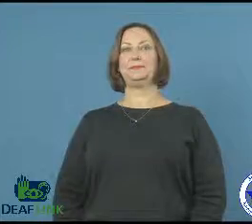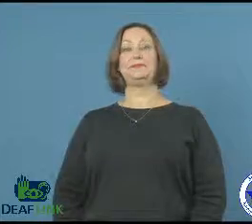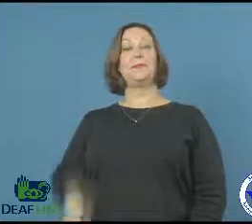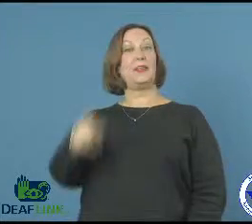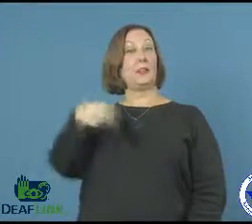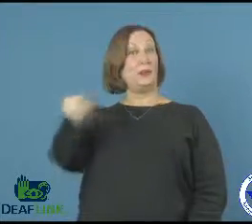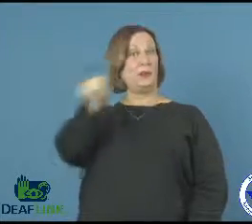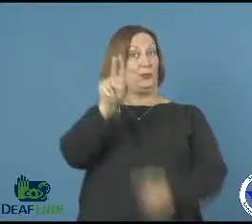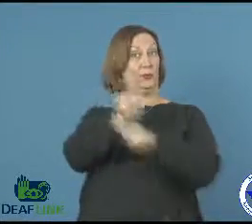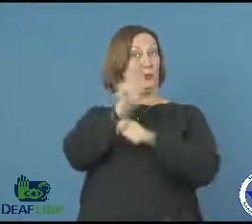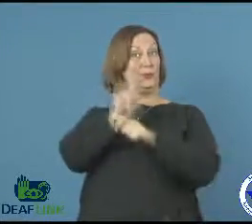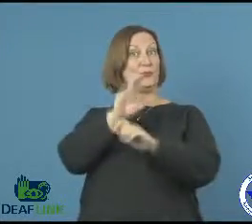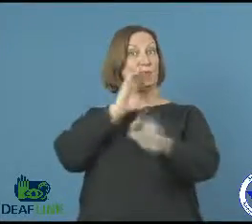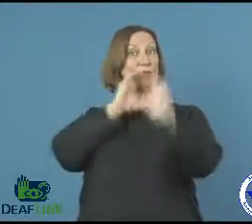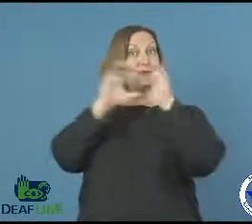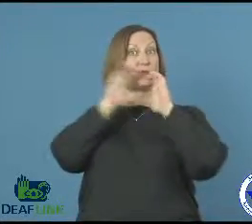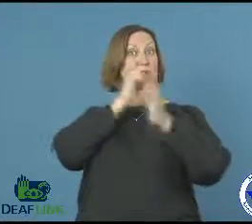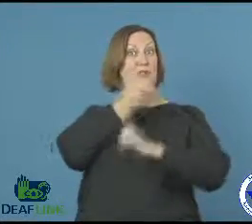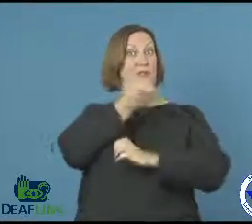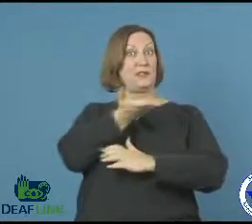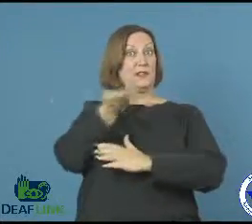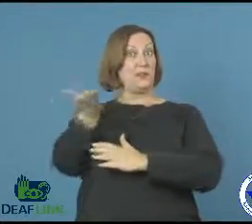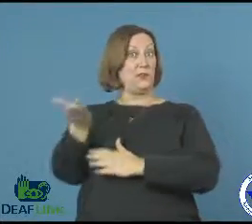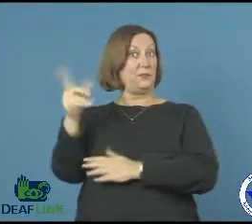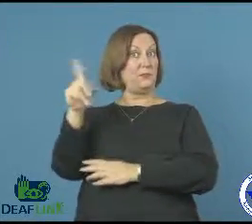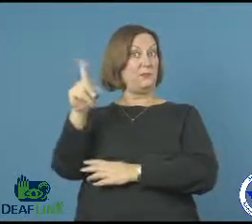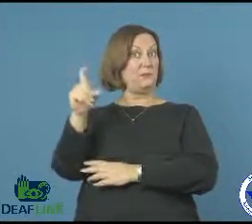Do you use communication devices?